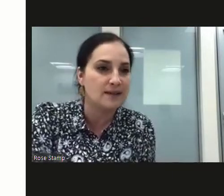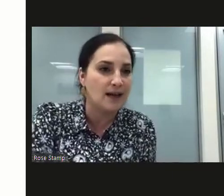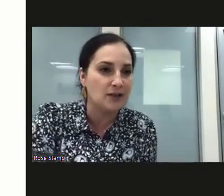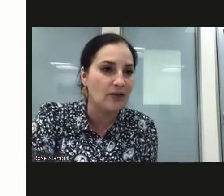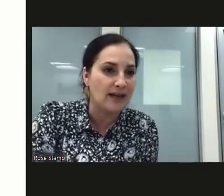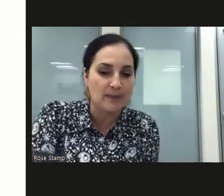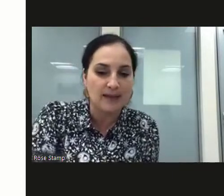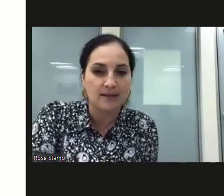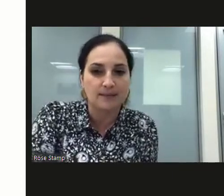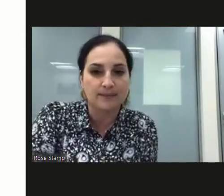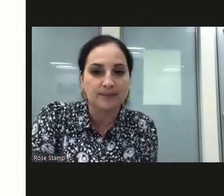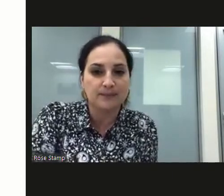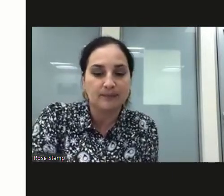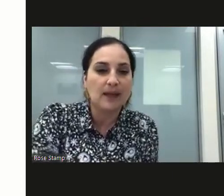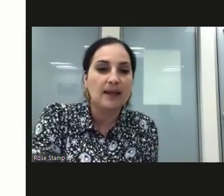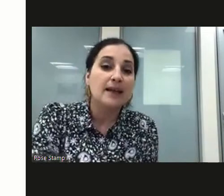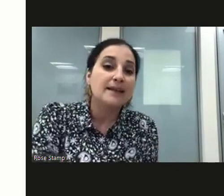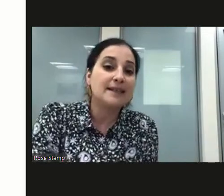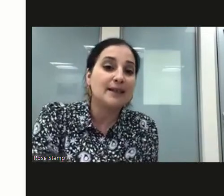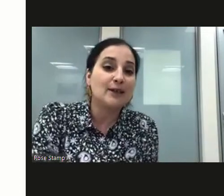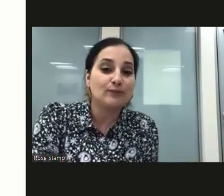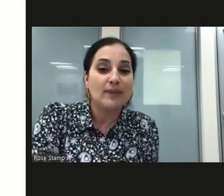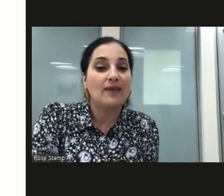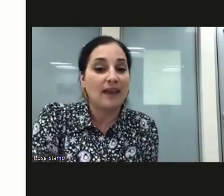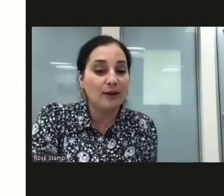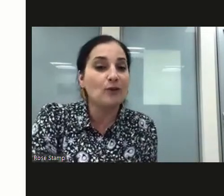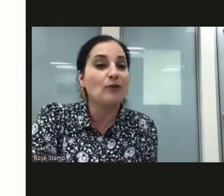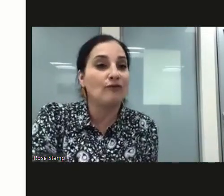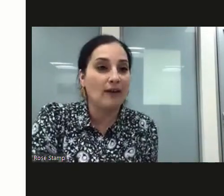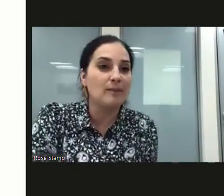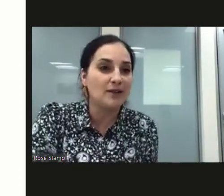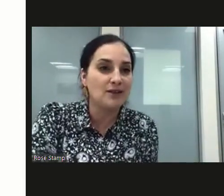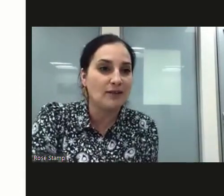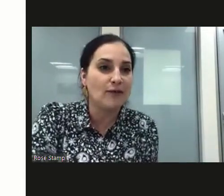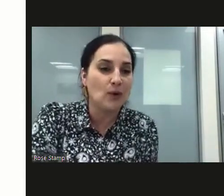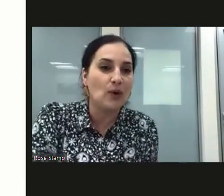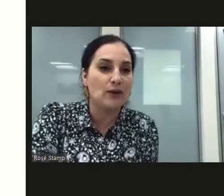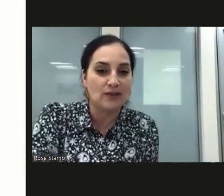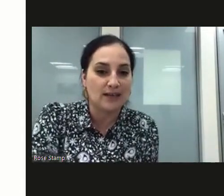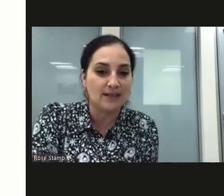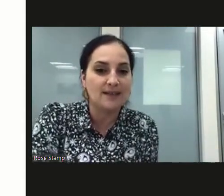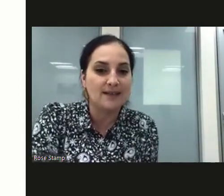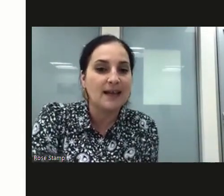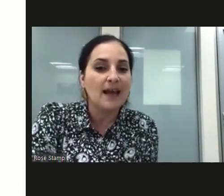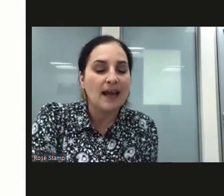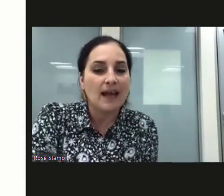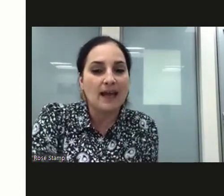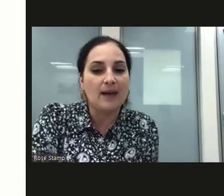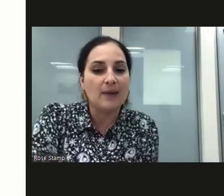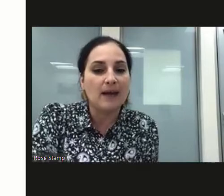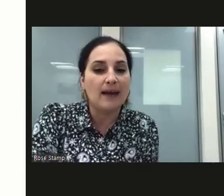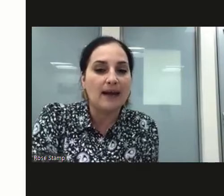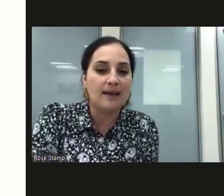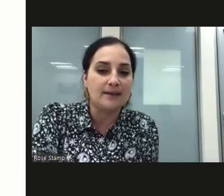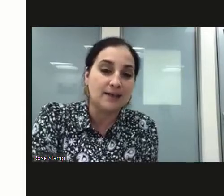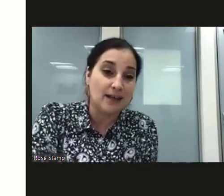in the discussion on that matter. So thank you very much for your attendance